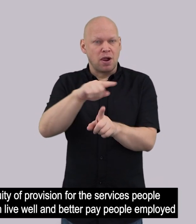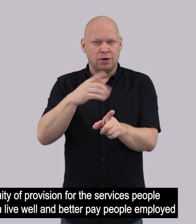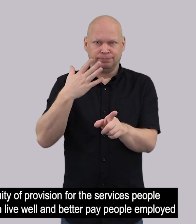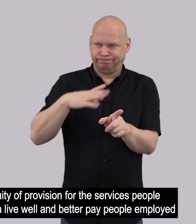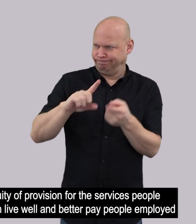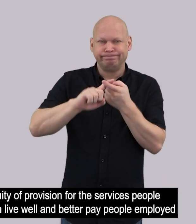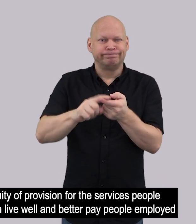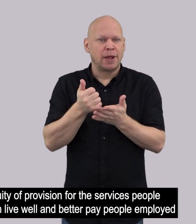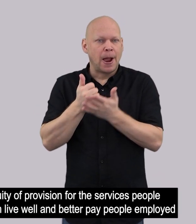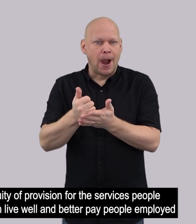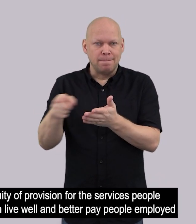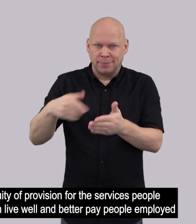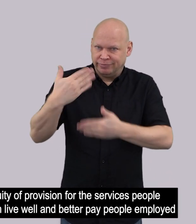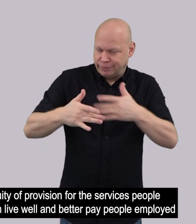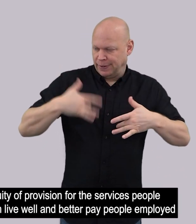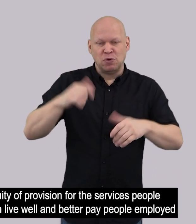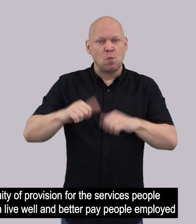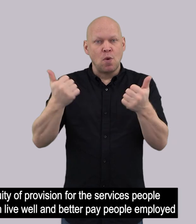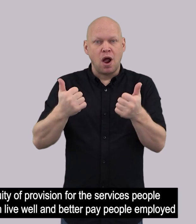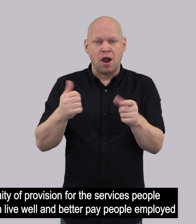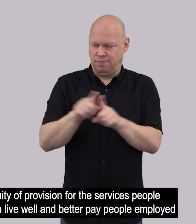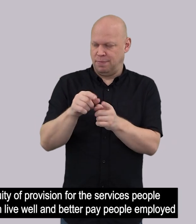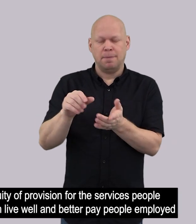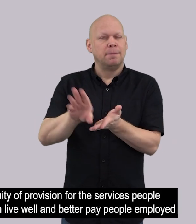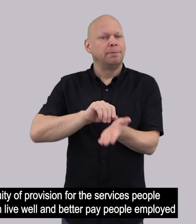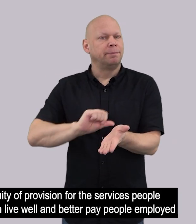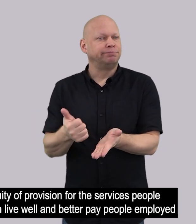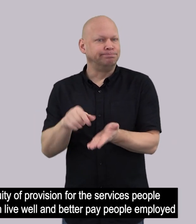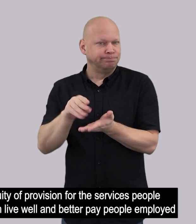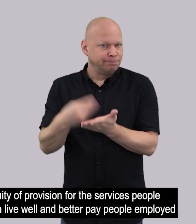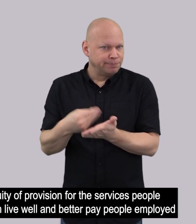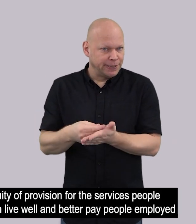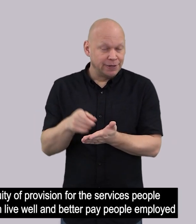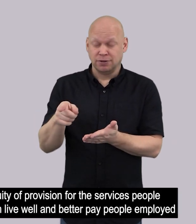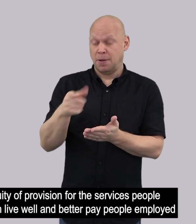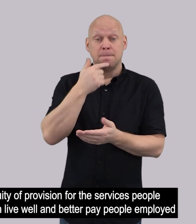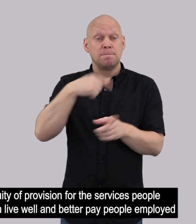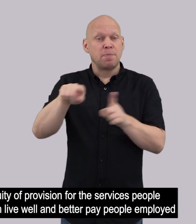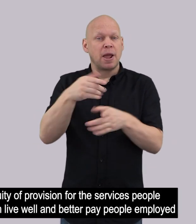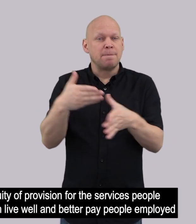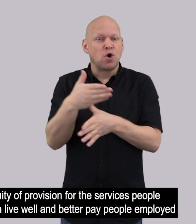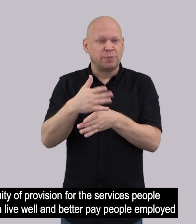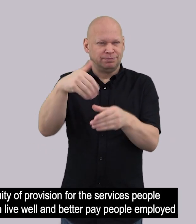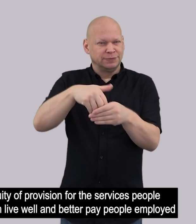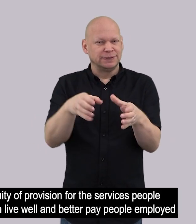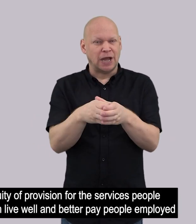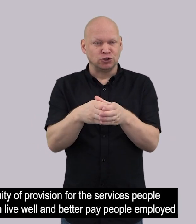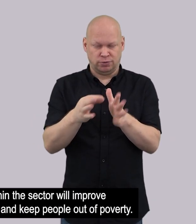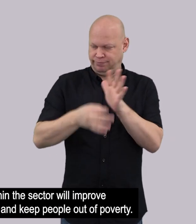Ensuring continuity of provision for the services people rely on to help them live well and better pay people employed within the sector will improve well-being